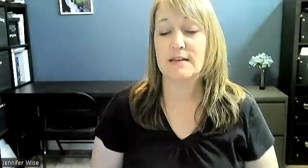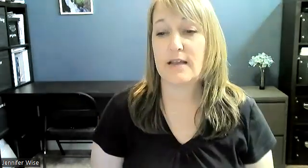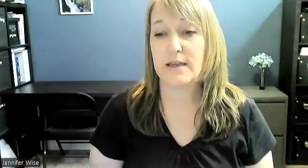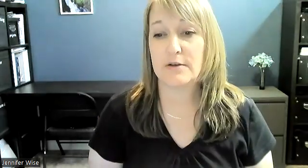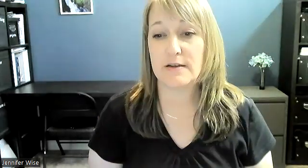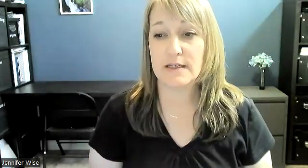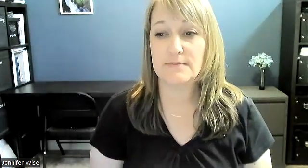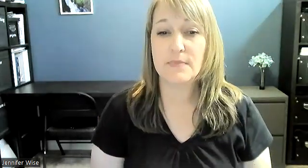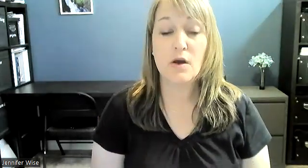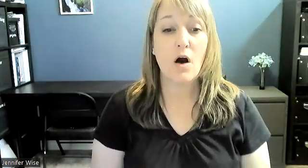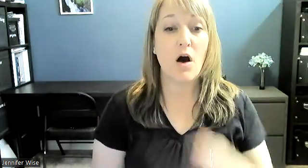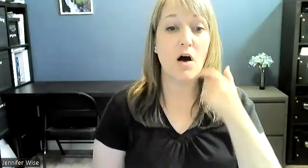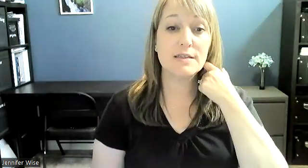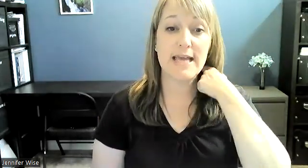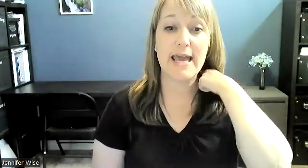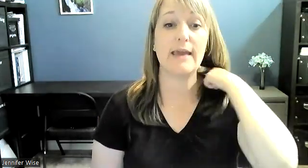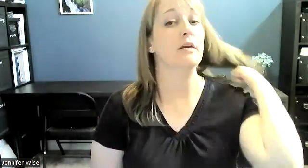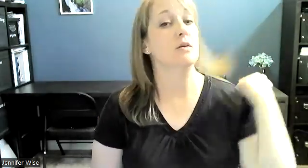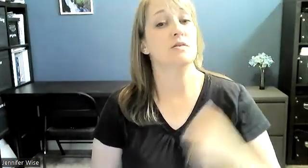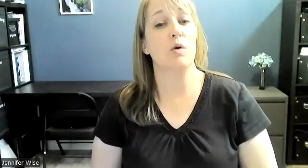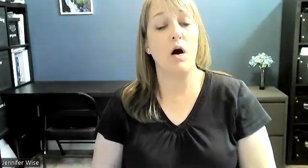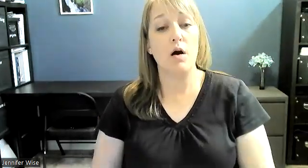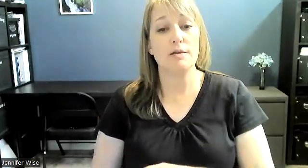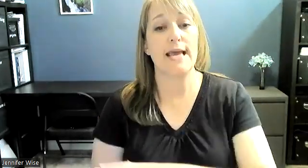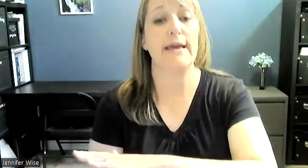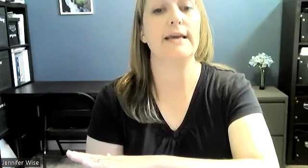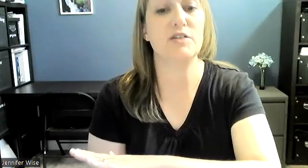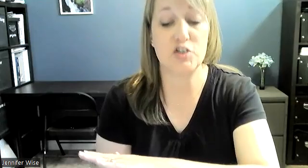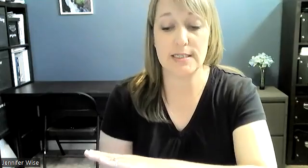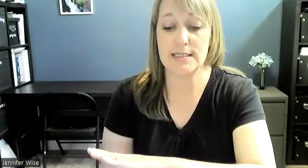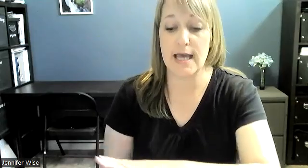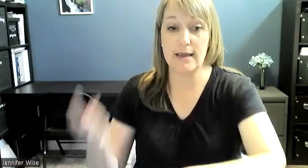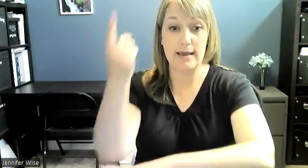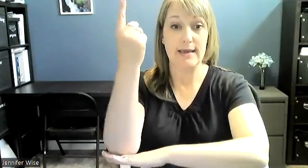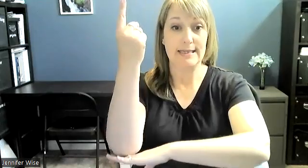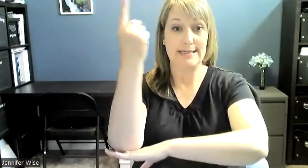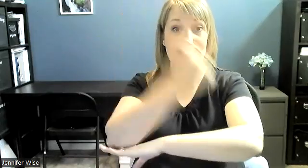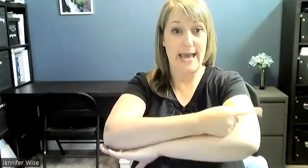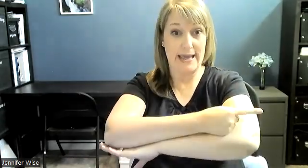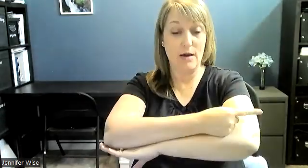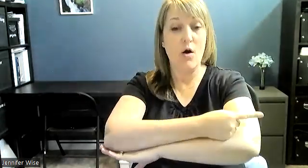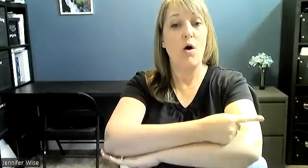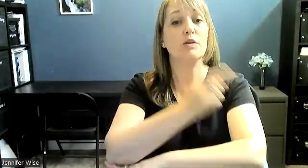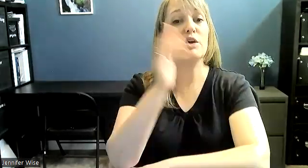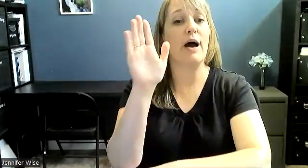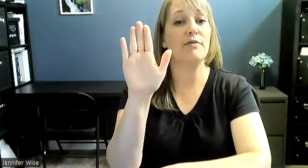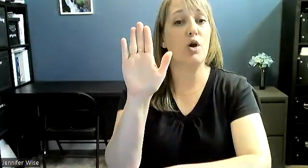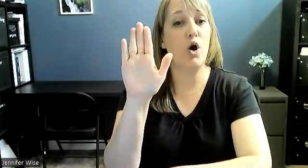Night or evening. All day. So all day is just like day, only you have an